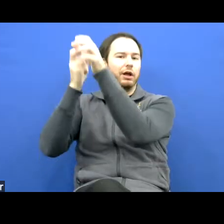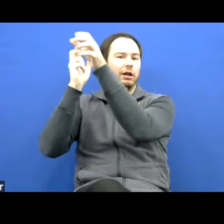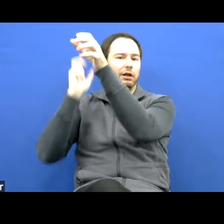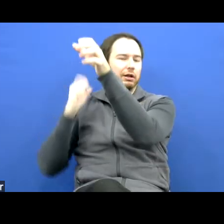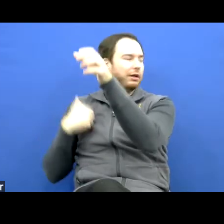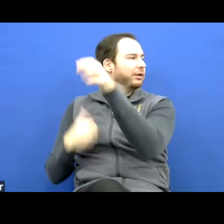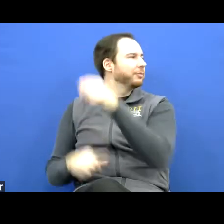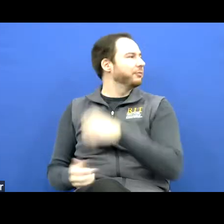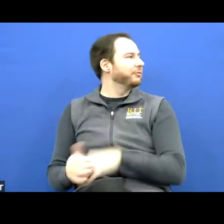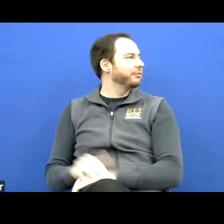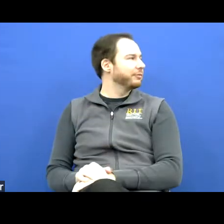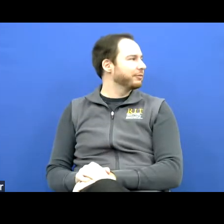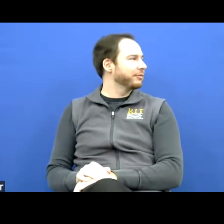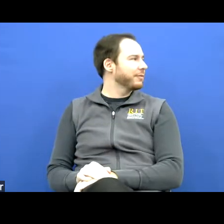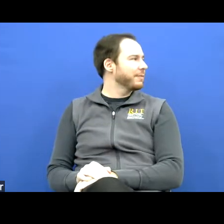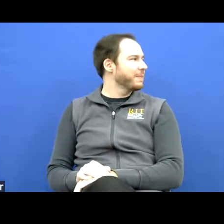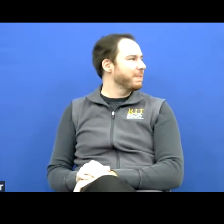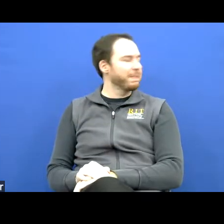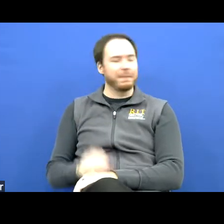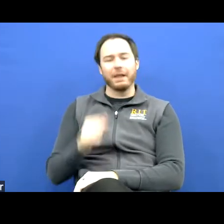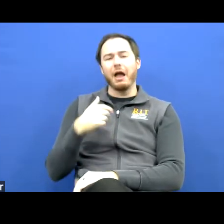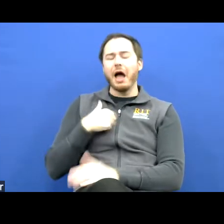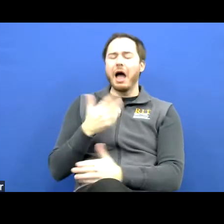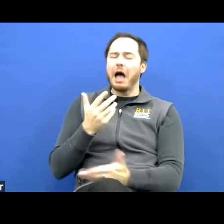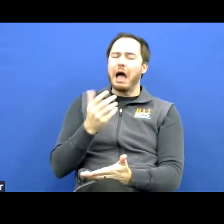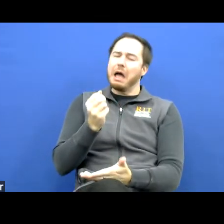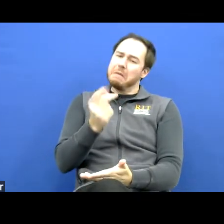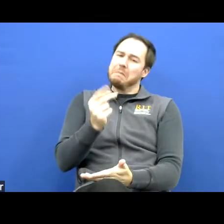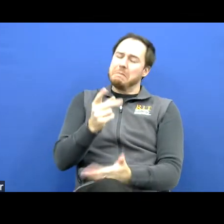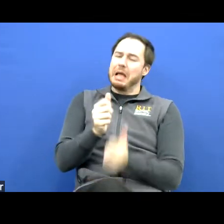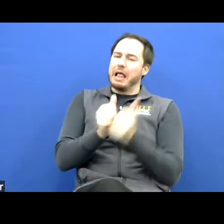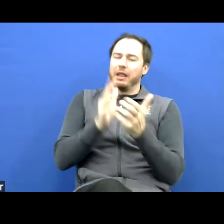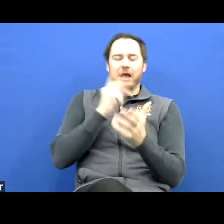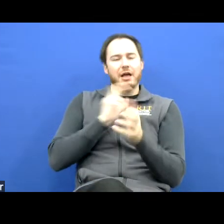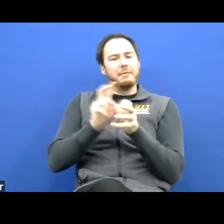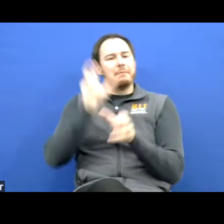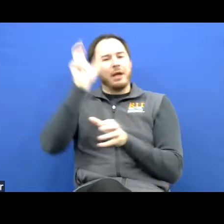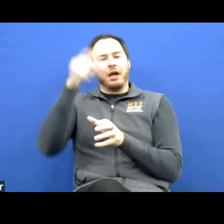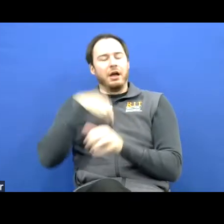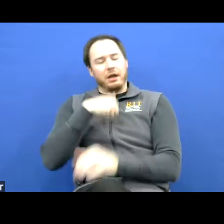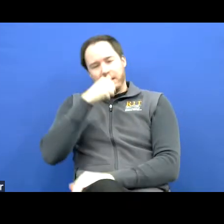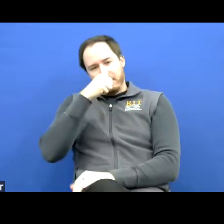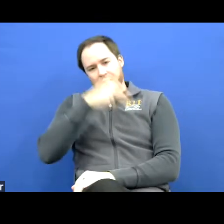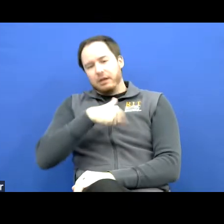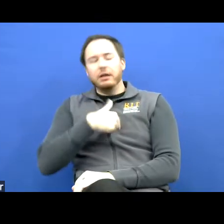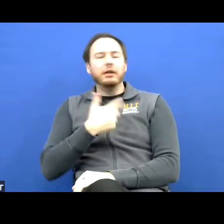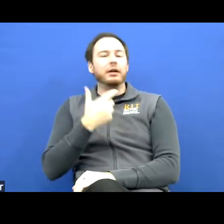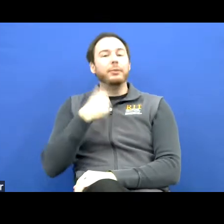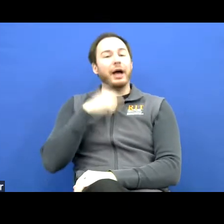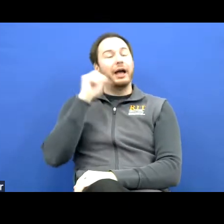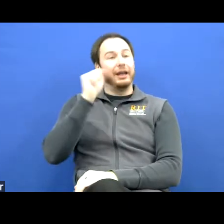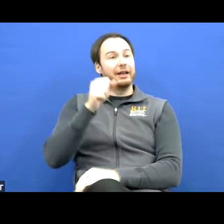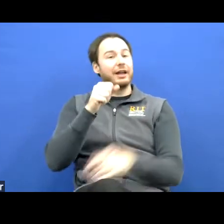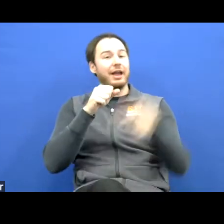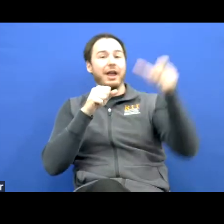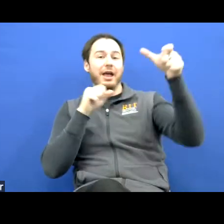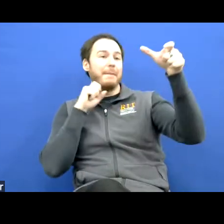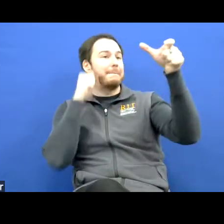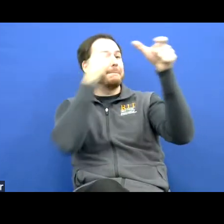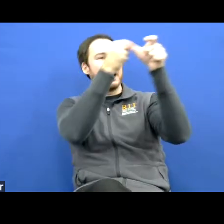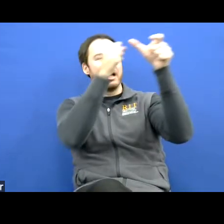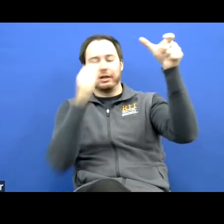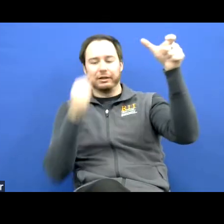non-athlete. Oh, I'm actually an okay athlete, just not in basketball. I'm very good at hitting the rim. I just This makes perfect.